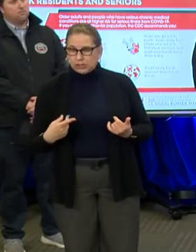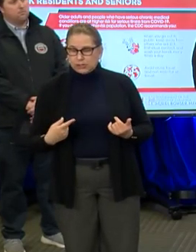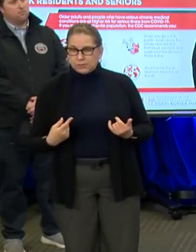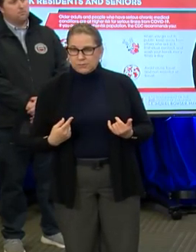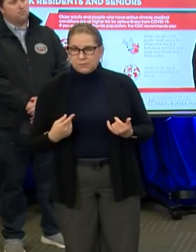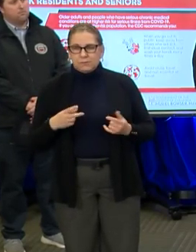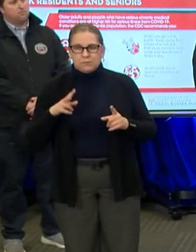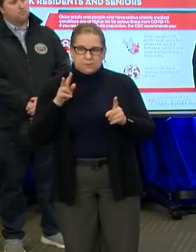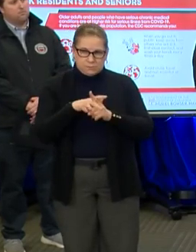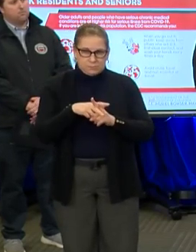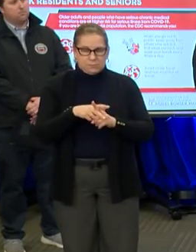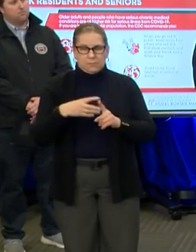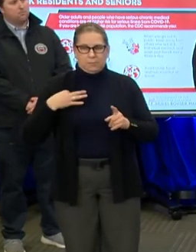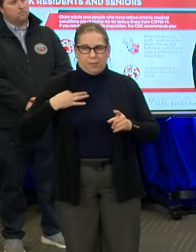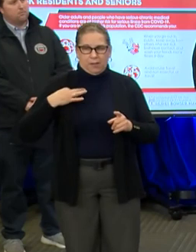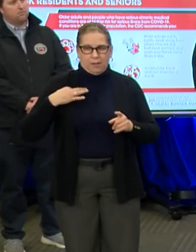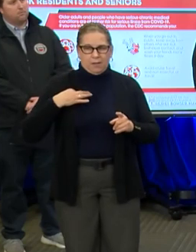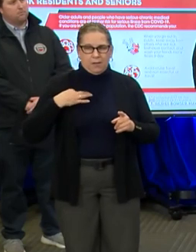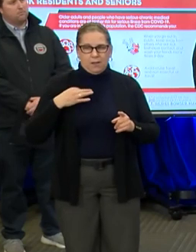coronavirus.dc.gov/recovery.